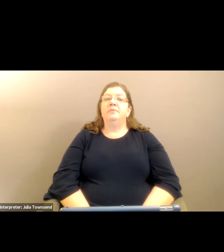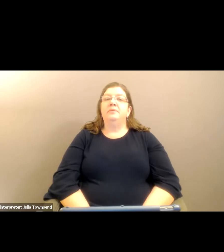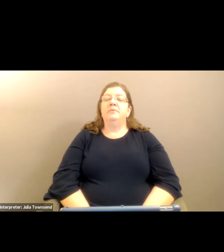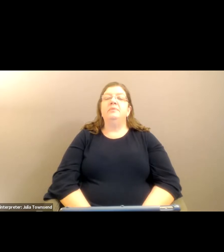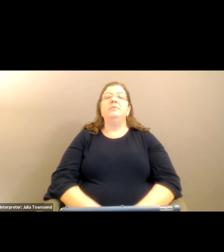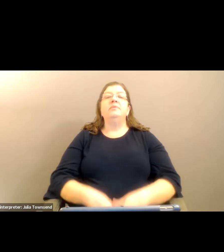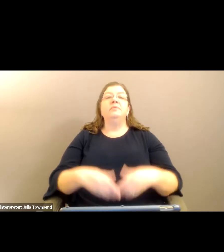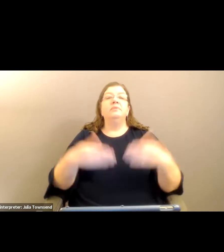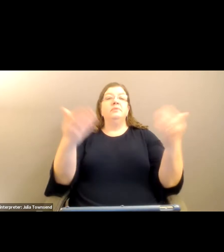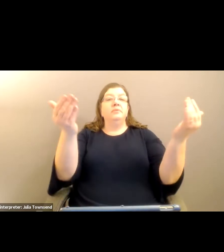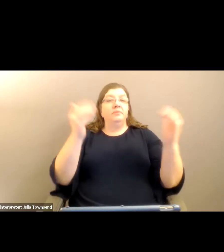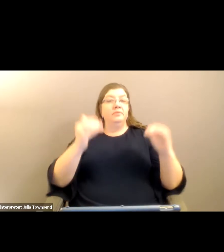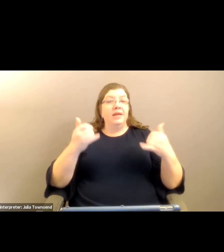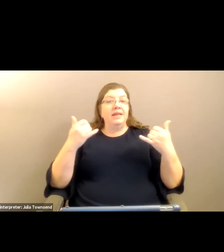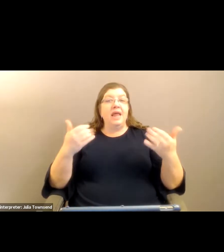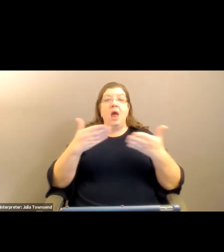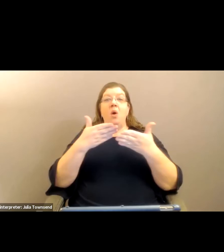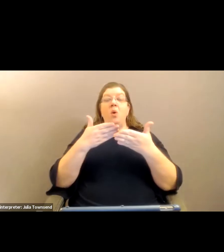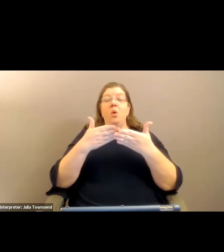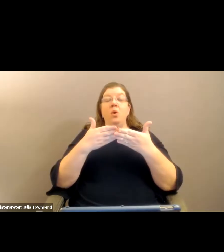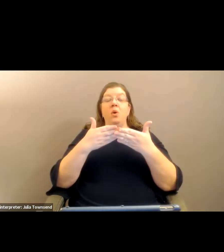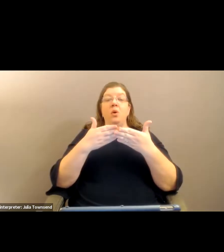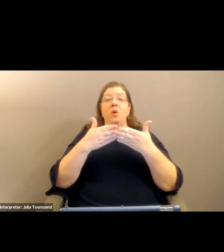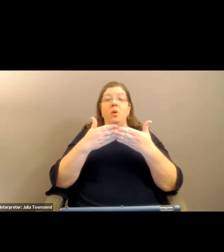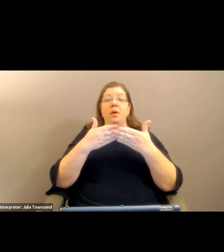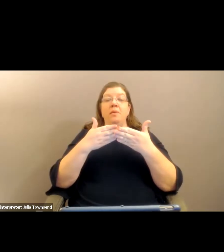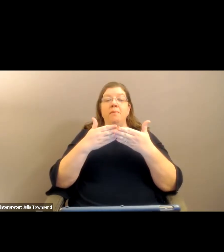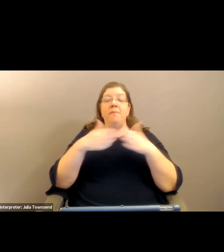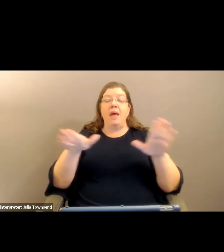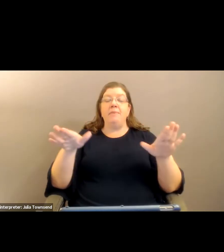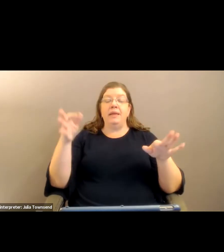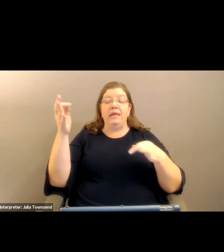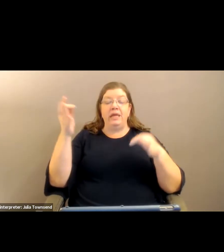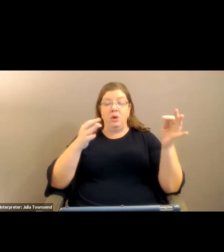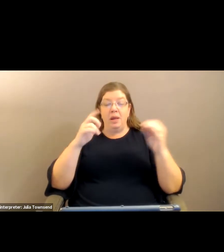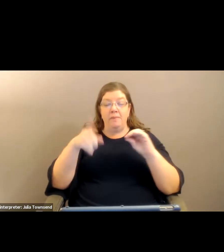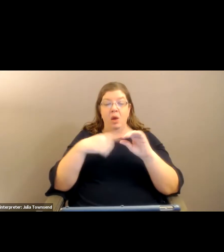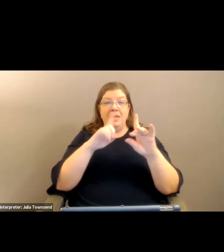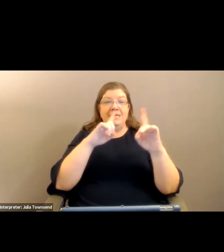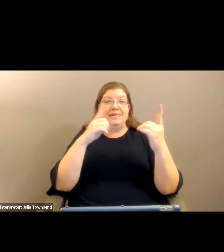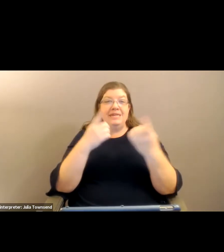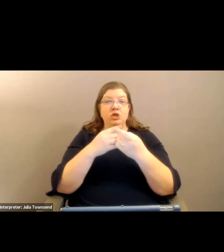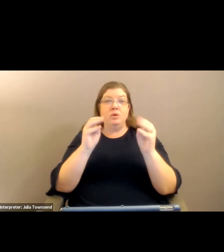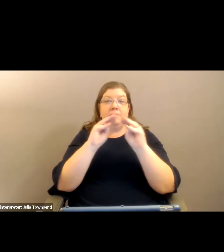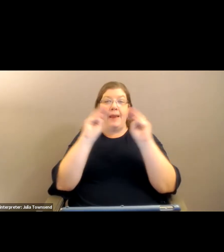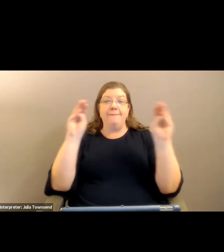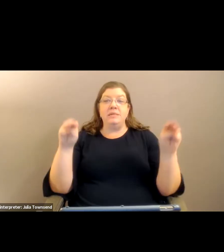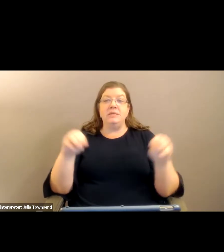Yes, now we will go to the public hearing on the district maps